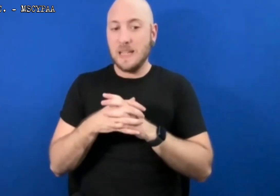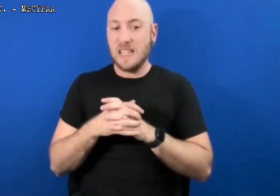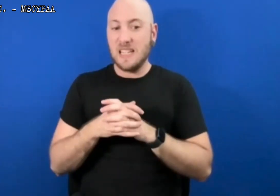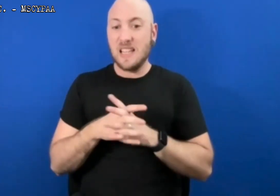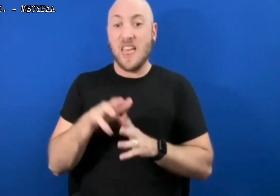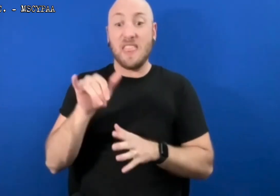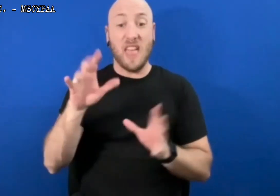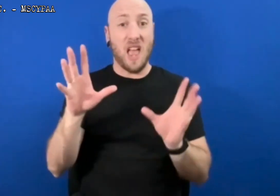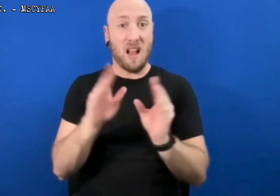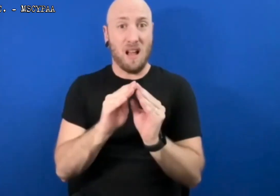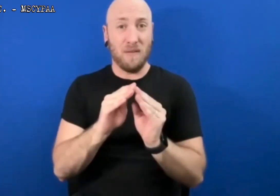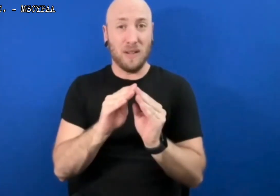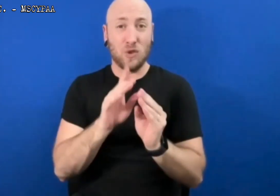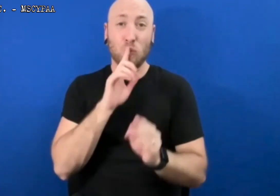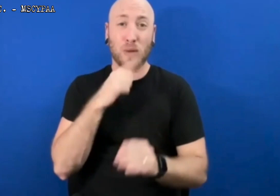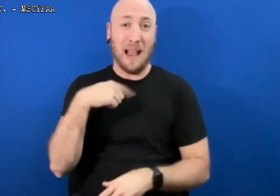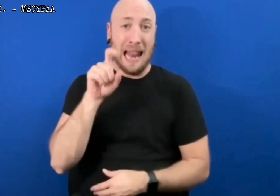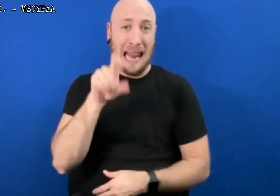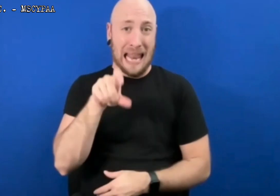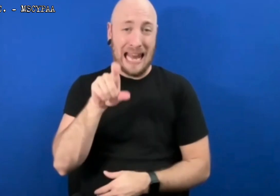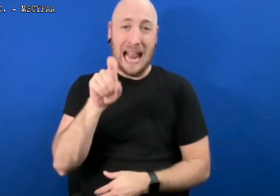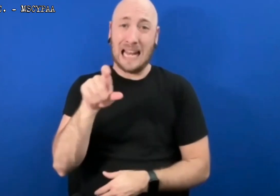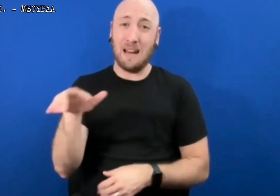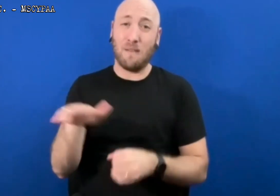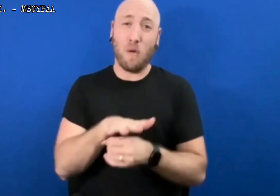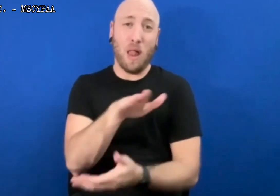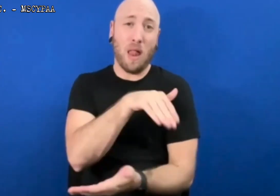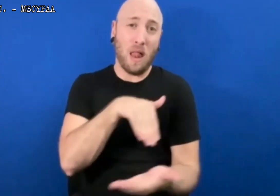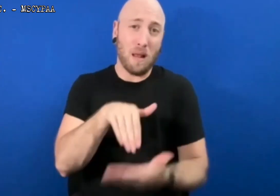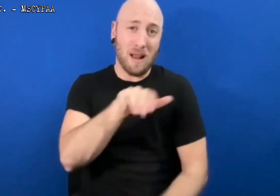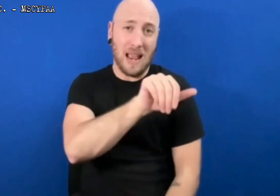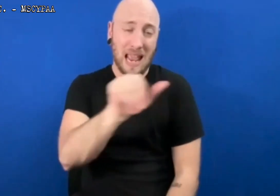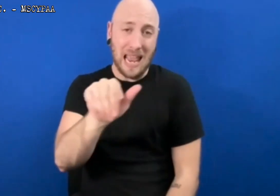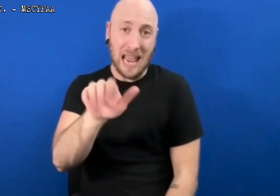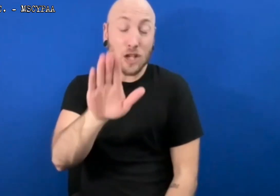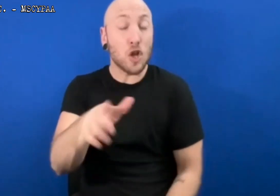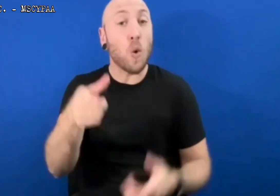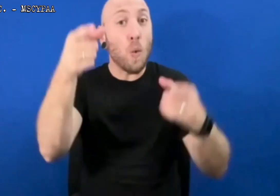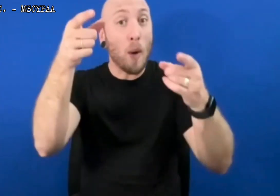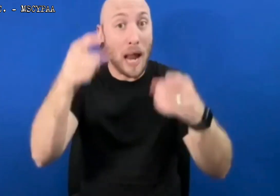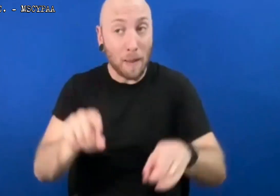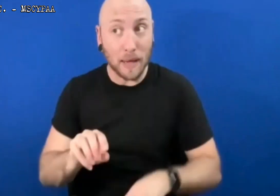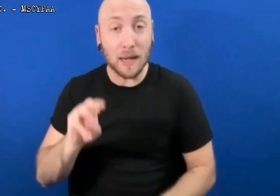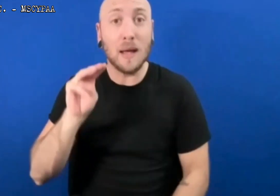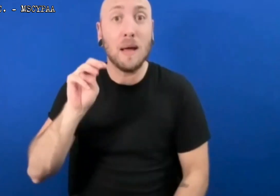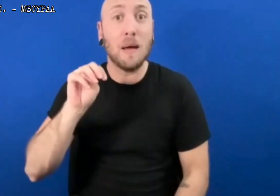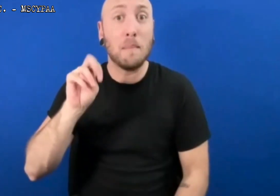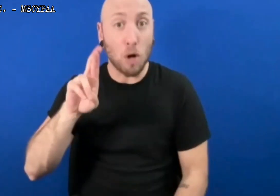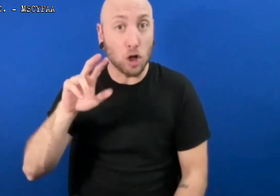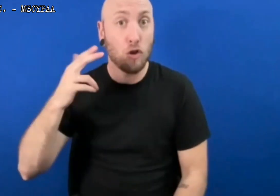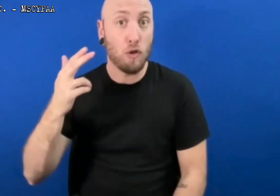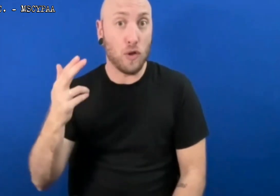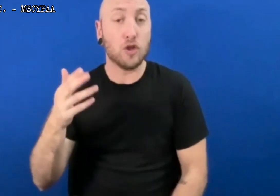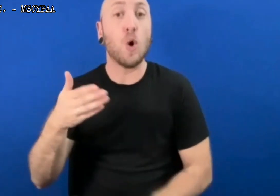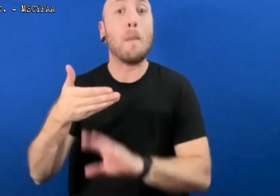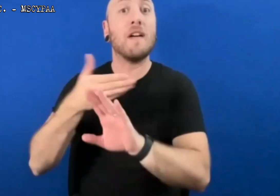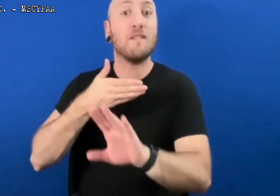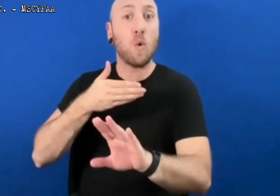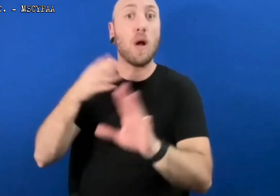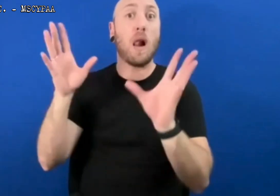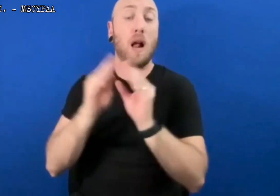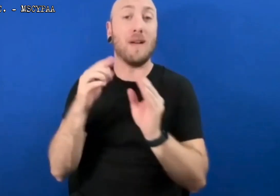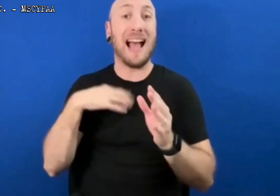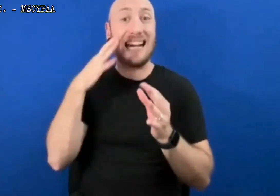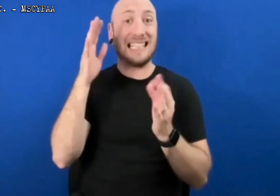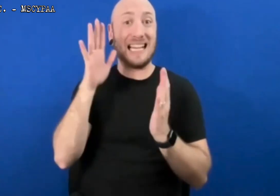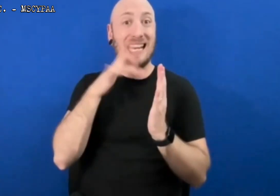I needed to be in the middle of AA. And what ended up happening was like, yeah, I canceled going. And then like less than 24 hours